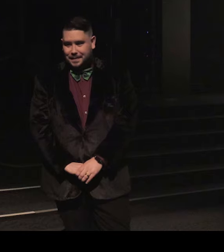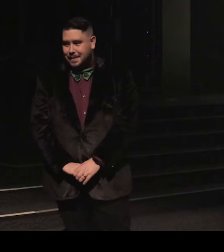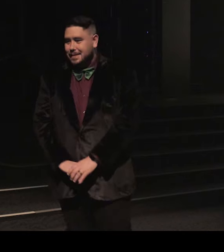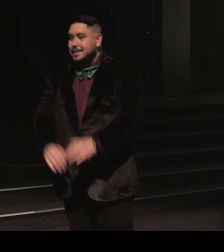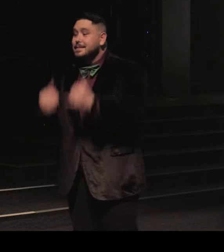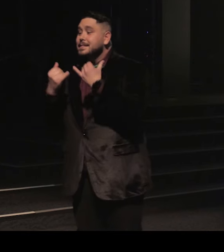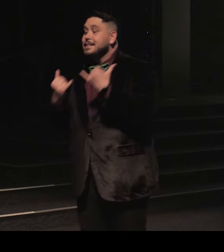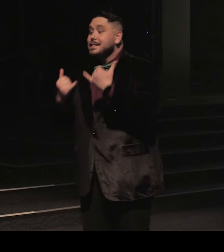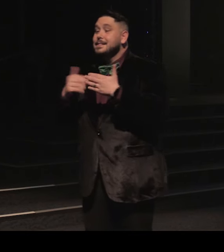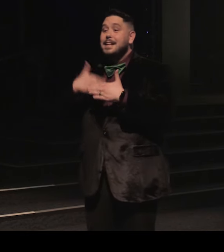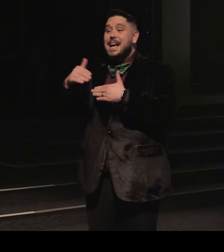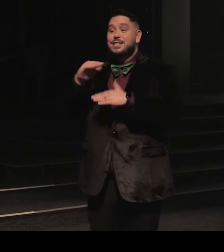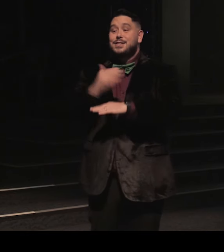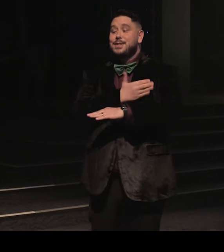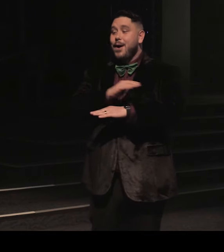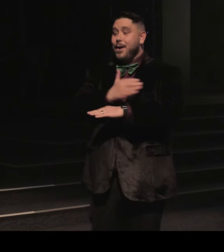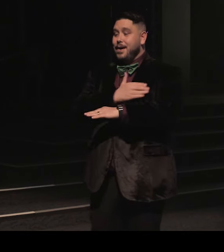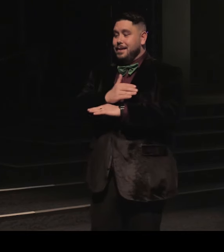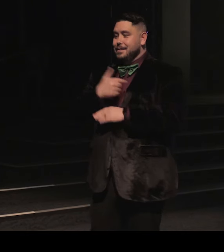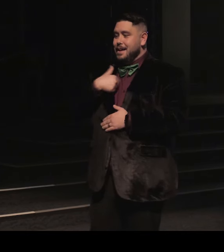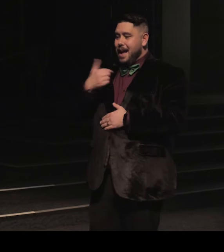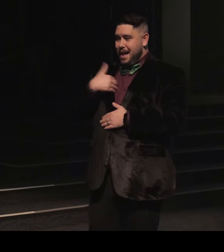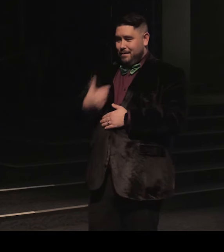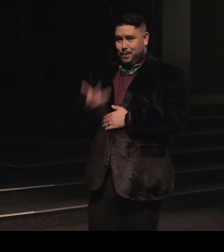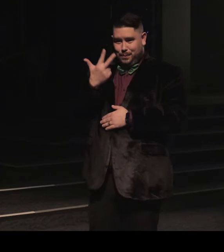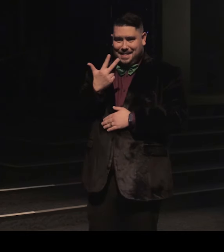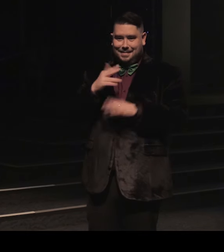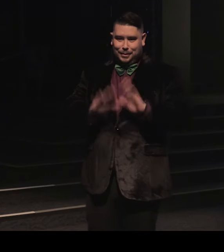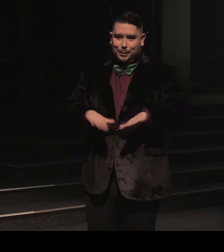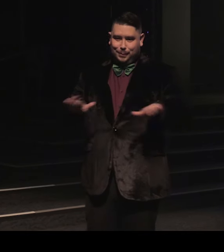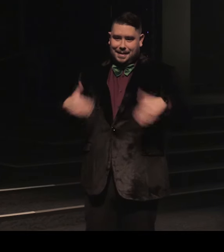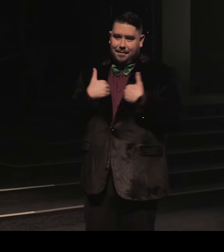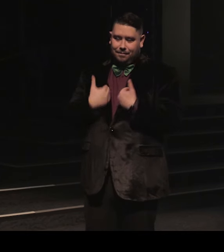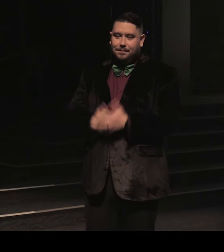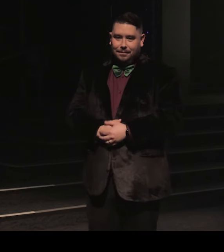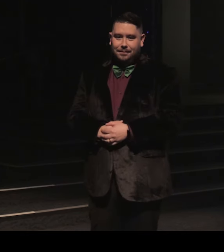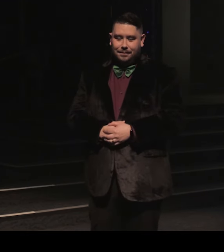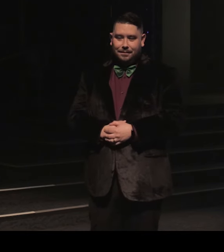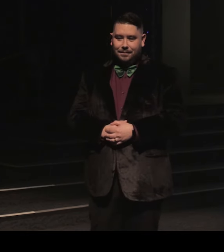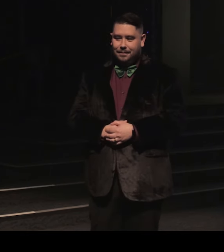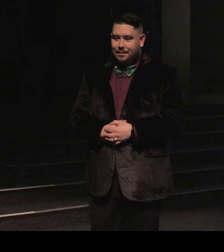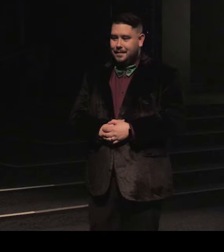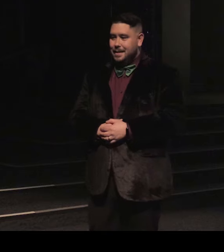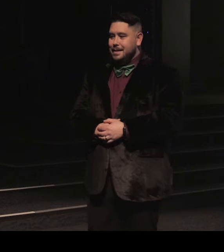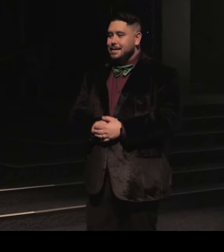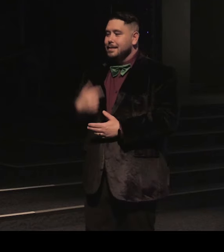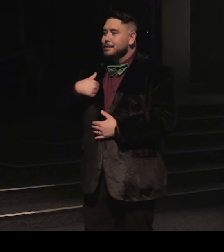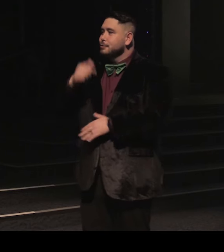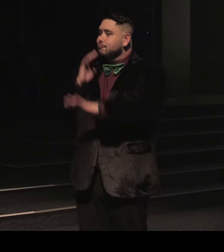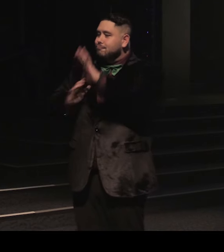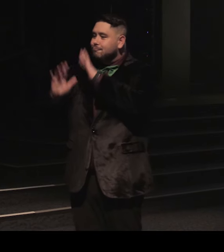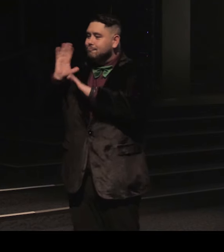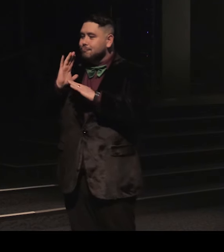This next song, I have three kids, and one of the things that I'm the most fascinated with the Christmas